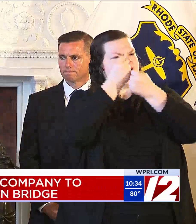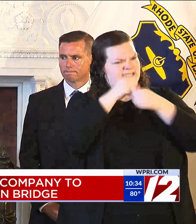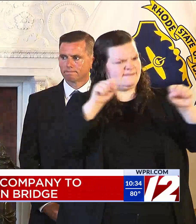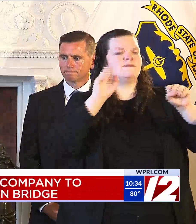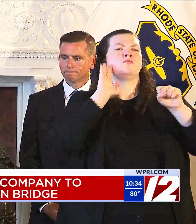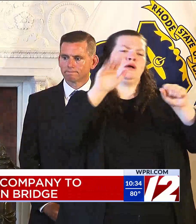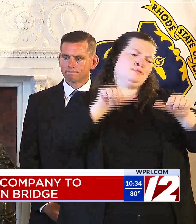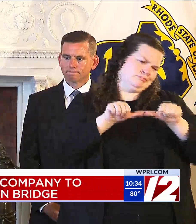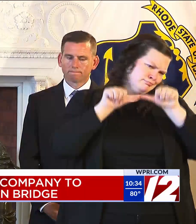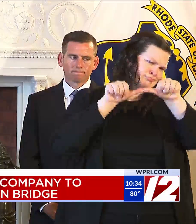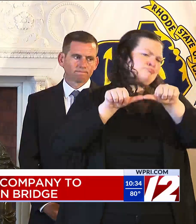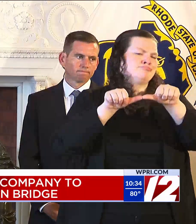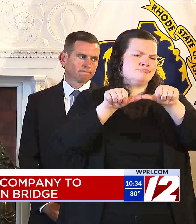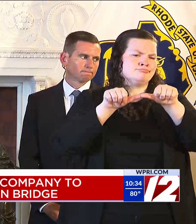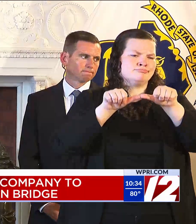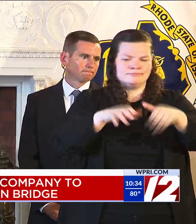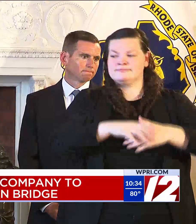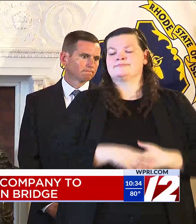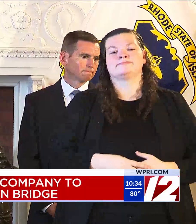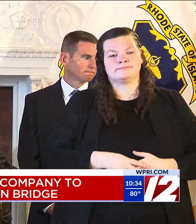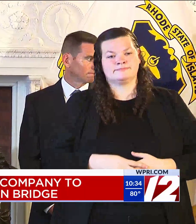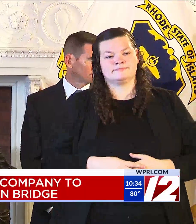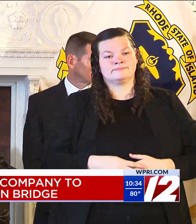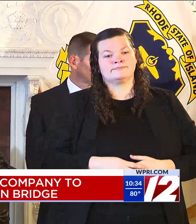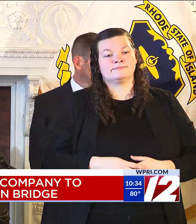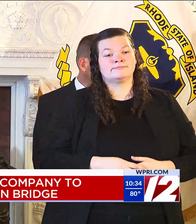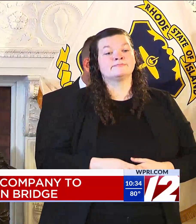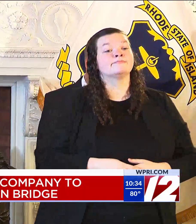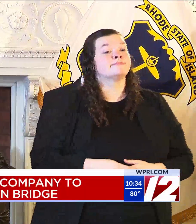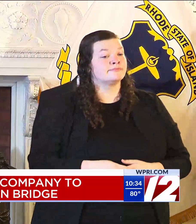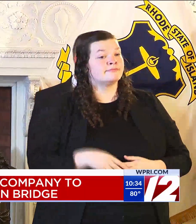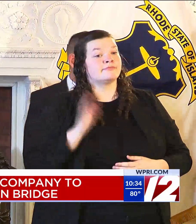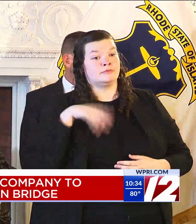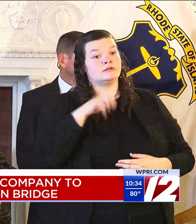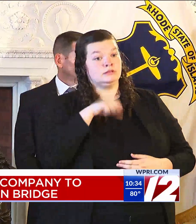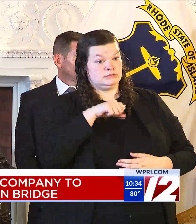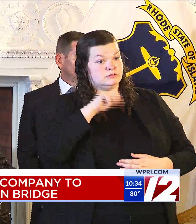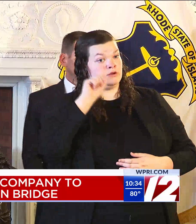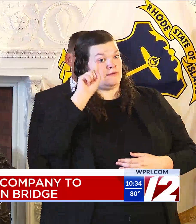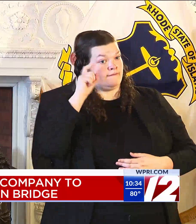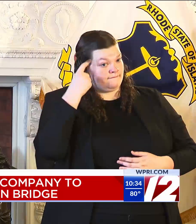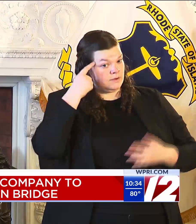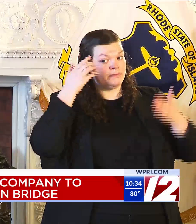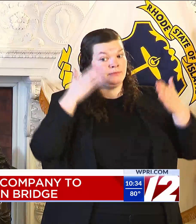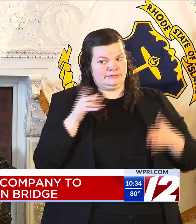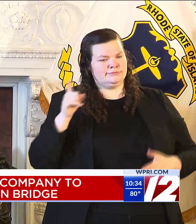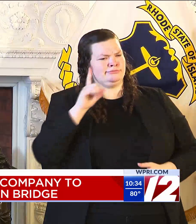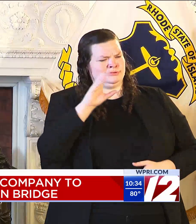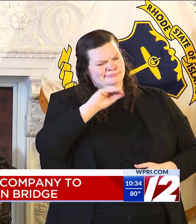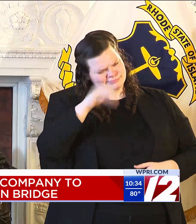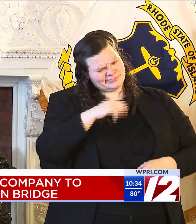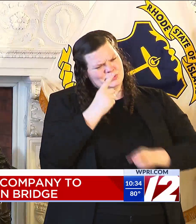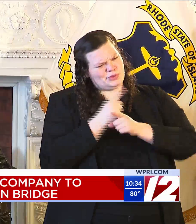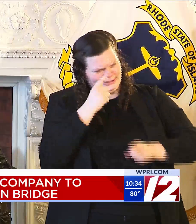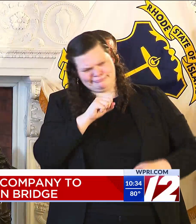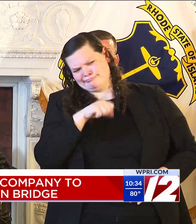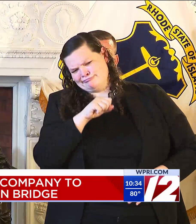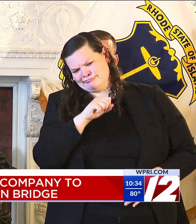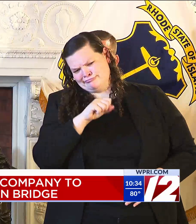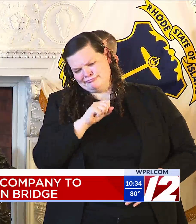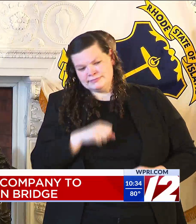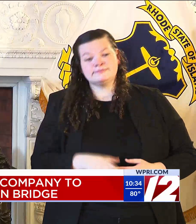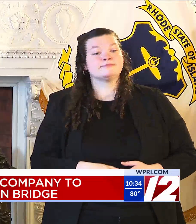Governor is 100% right on that. We, at the outset, we had two